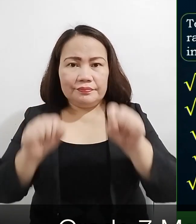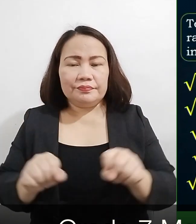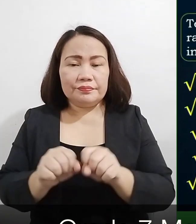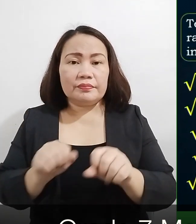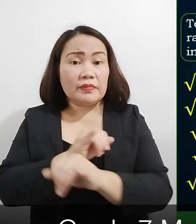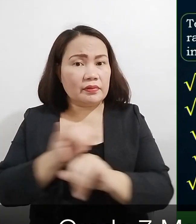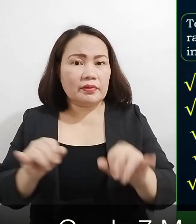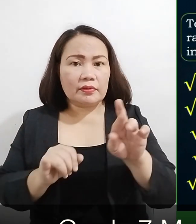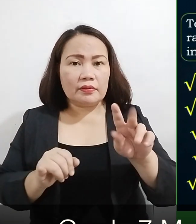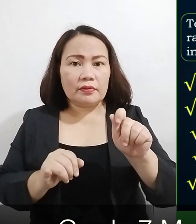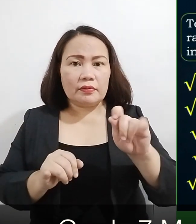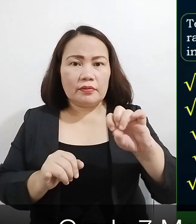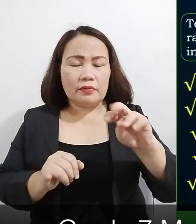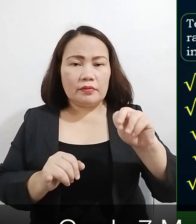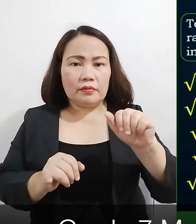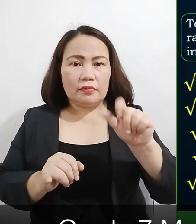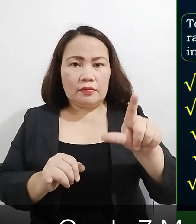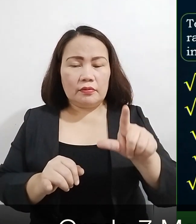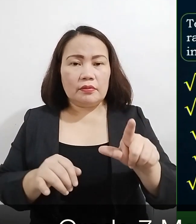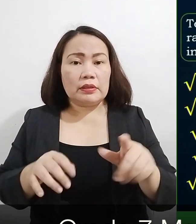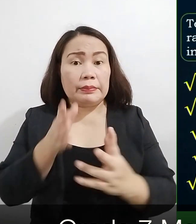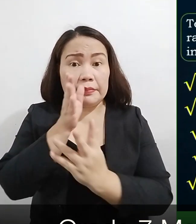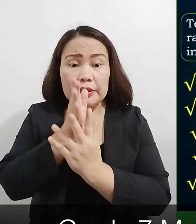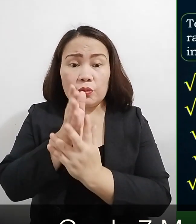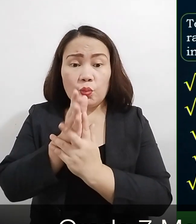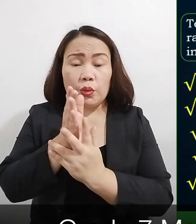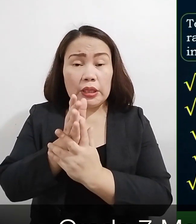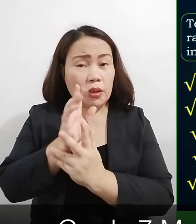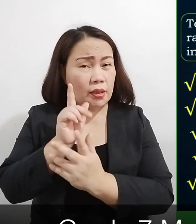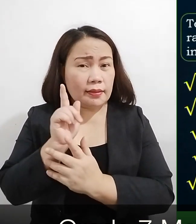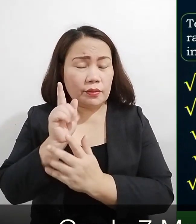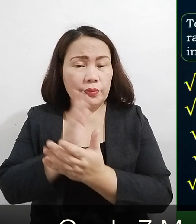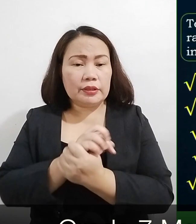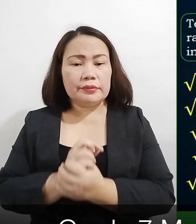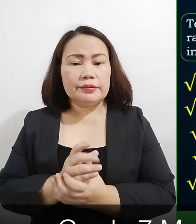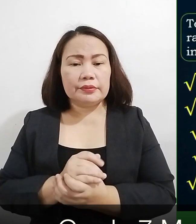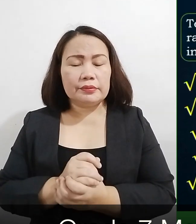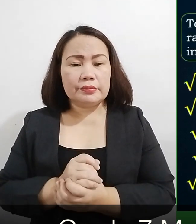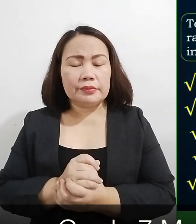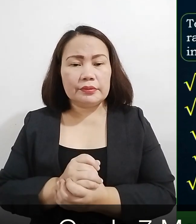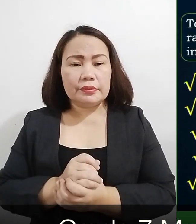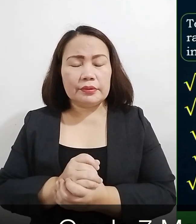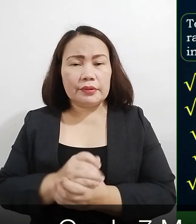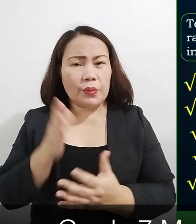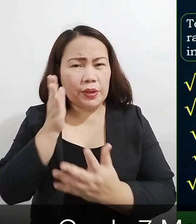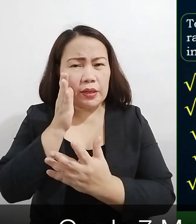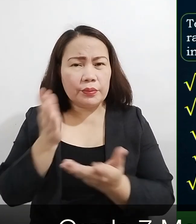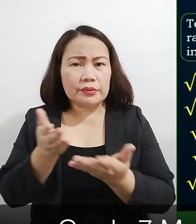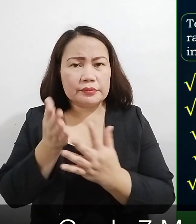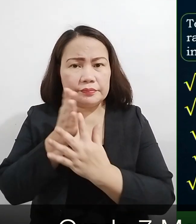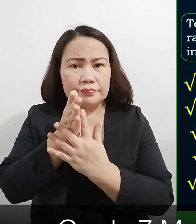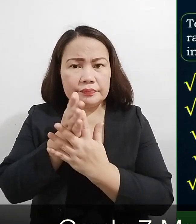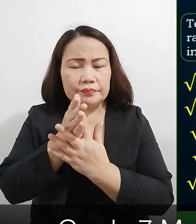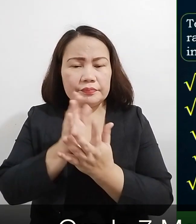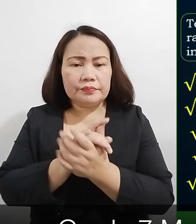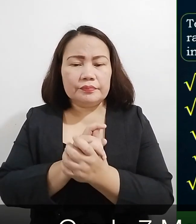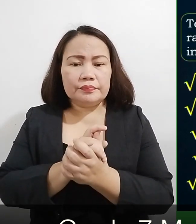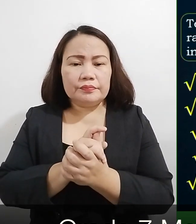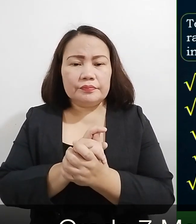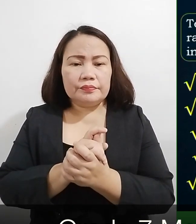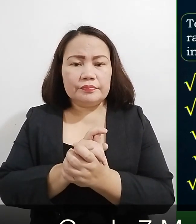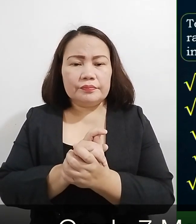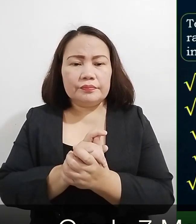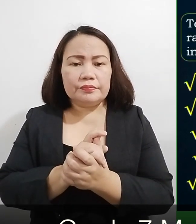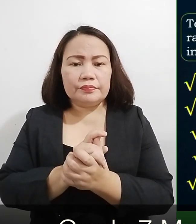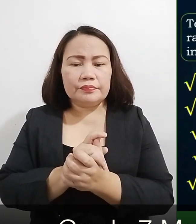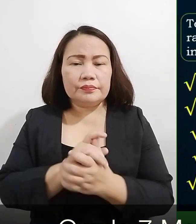not a perfect square. This is irrational. And this is between, nasa gitna siya ng, saan siya